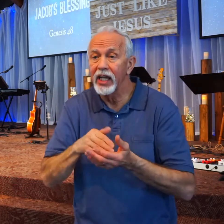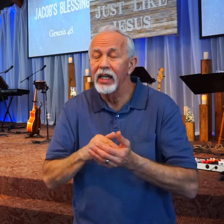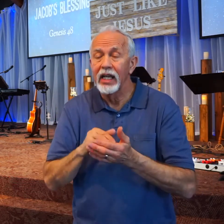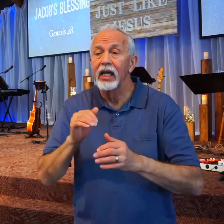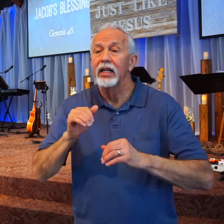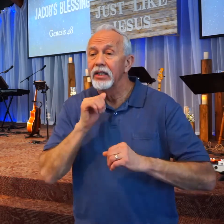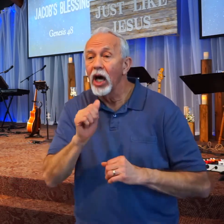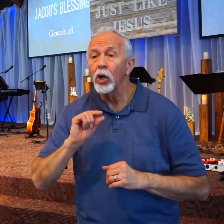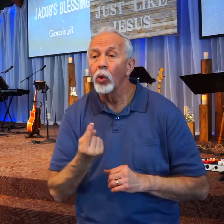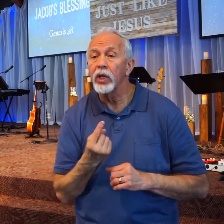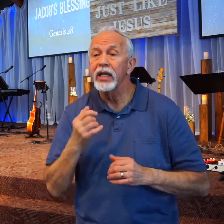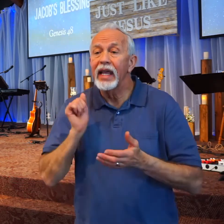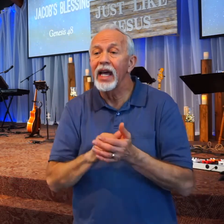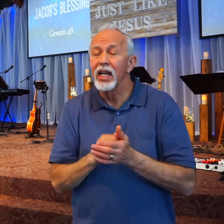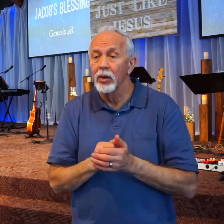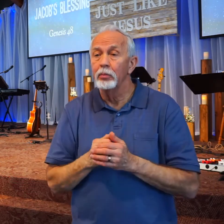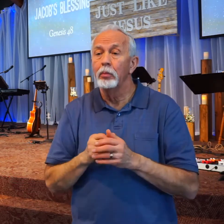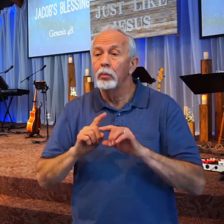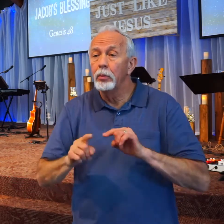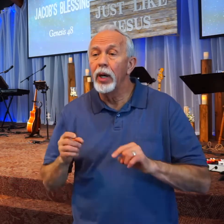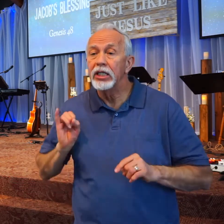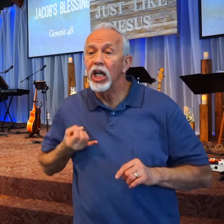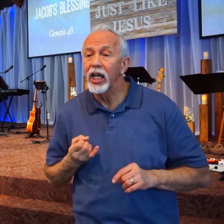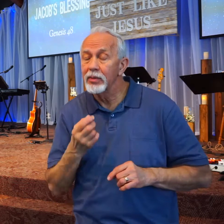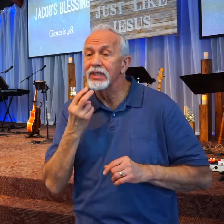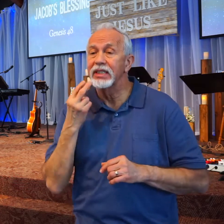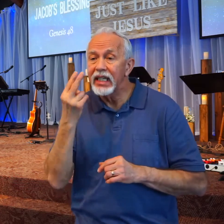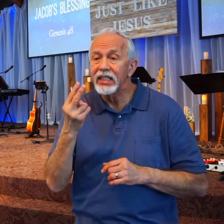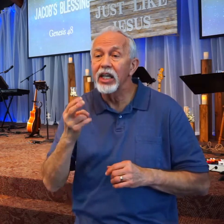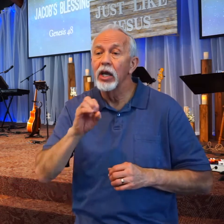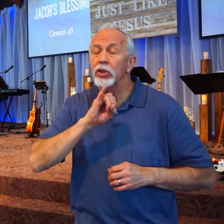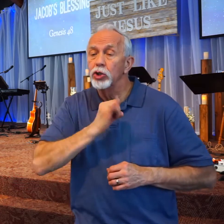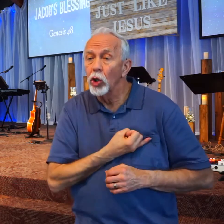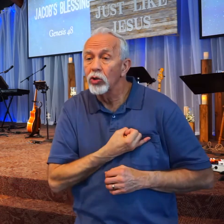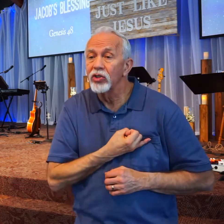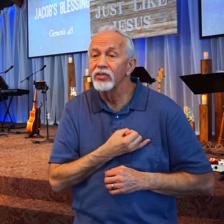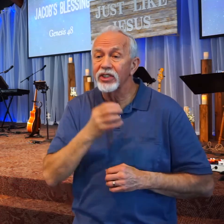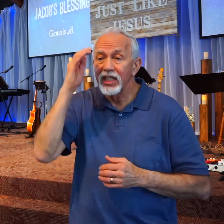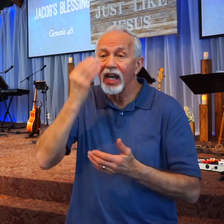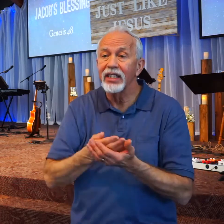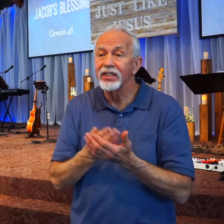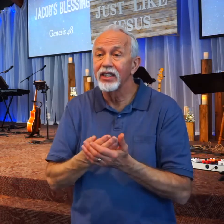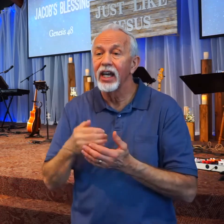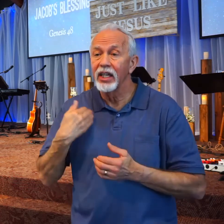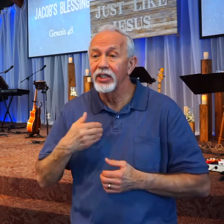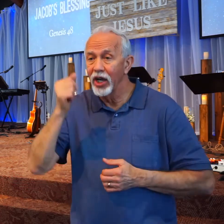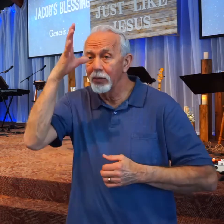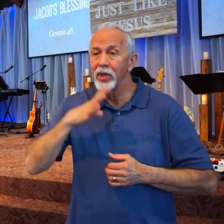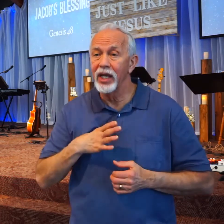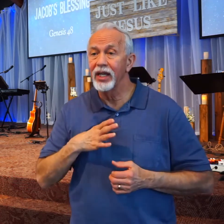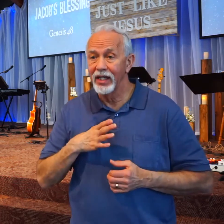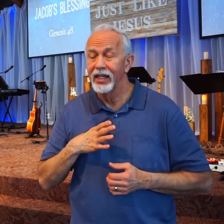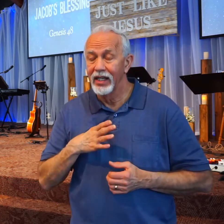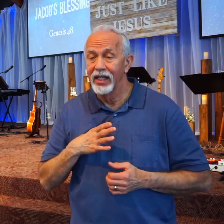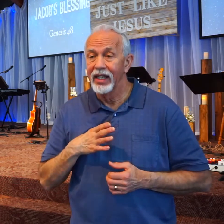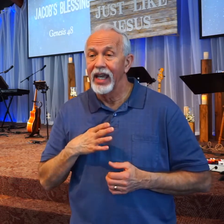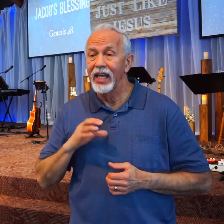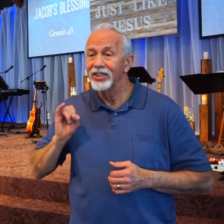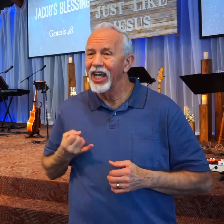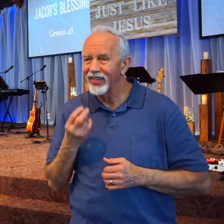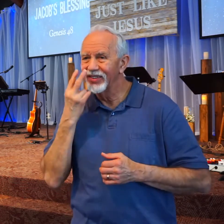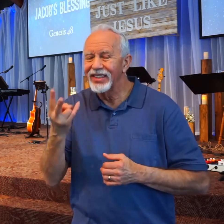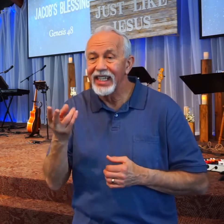only that, he sees Joseph's sons. And these are not just sons, these are young men. And his eyes have seen them. And he